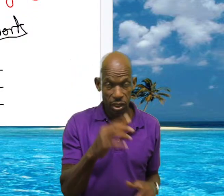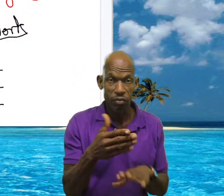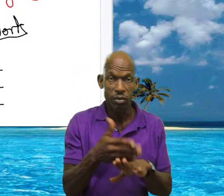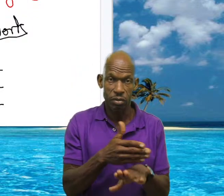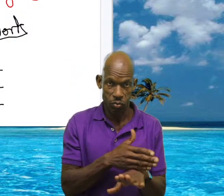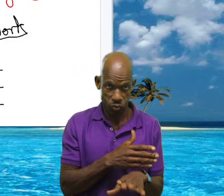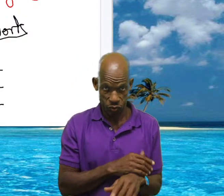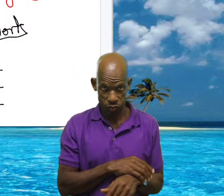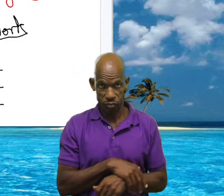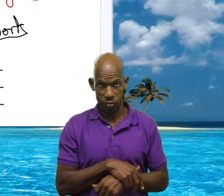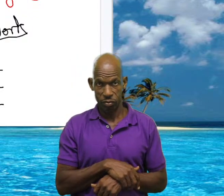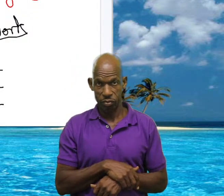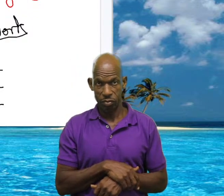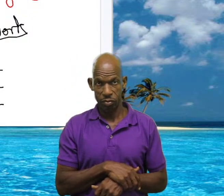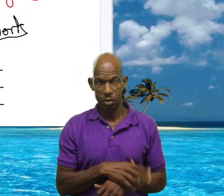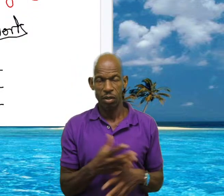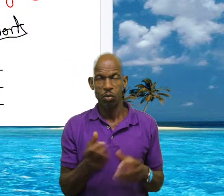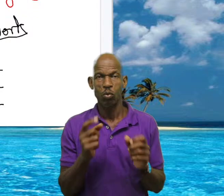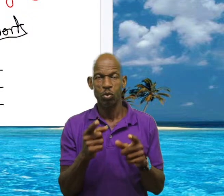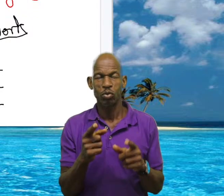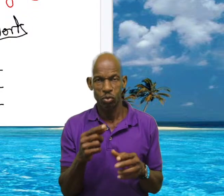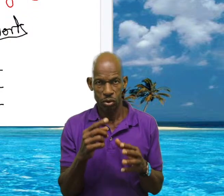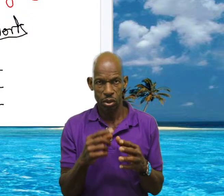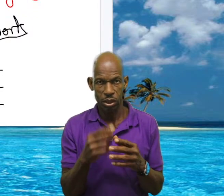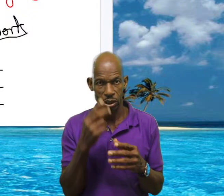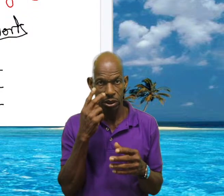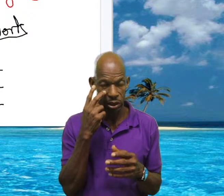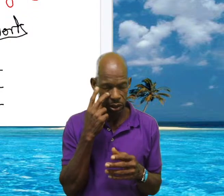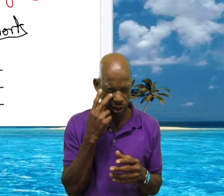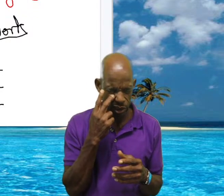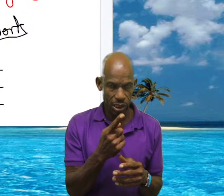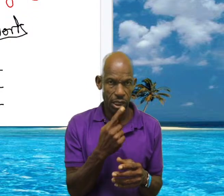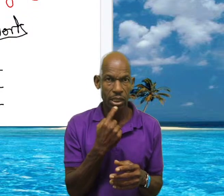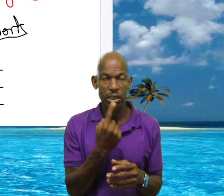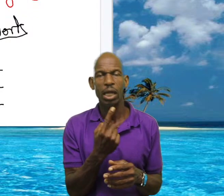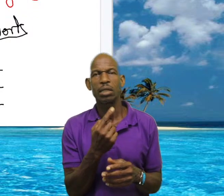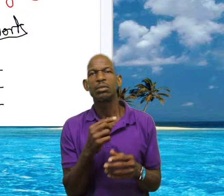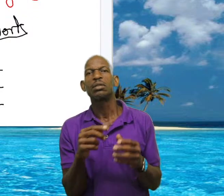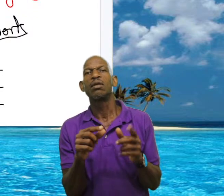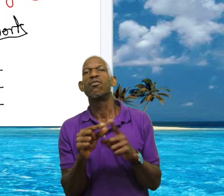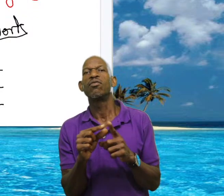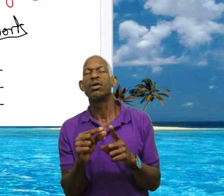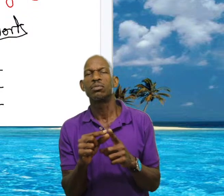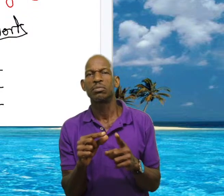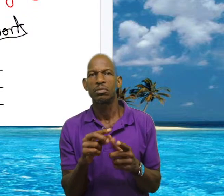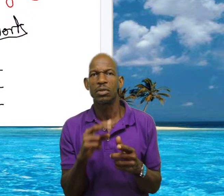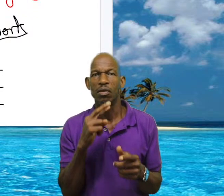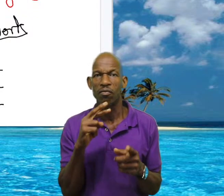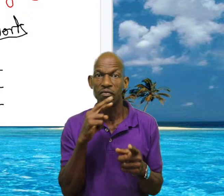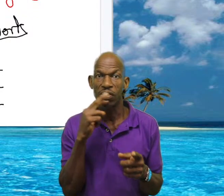identify the verbs. Okay? All right? And I know I did some sentences with the verbs also.